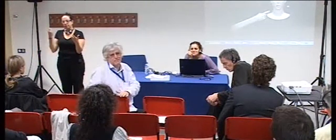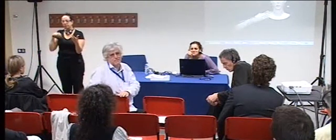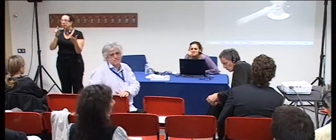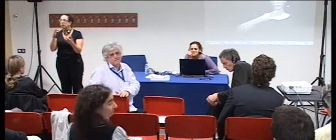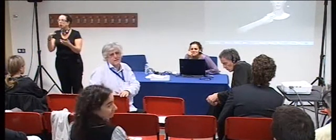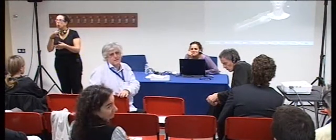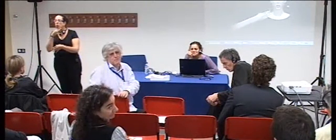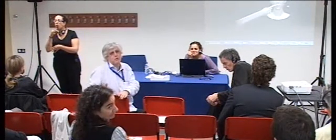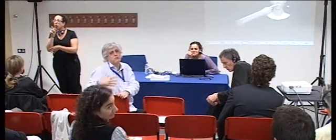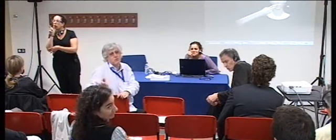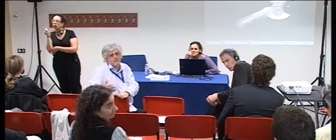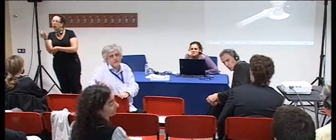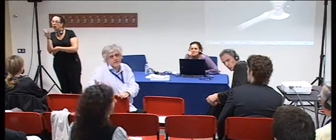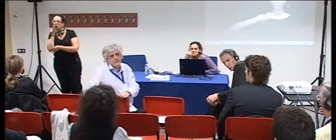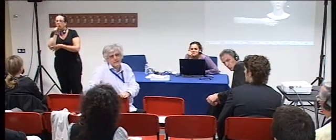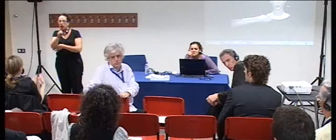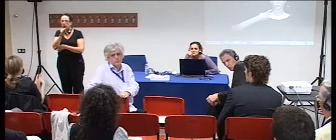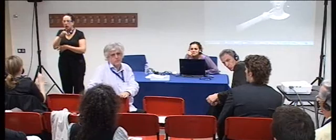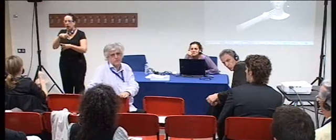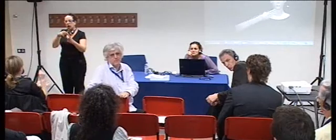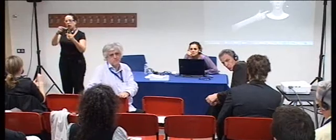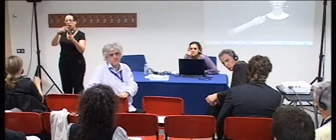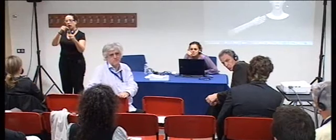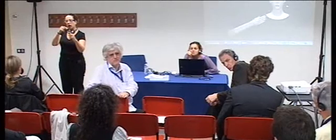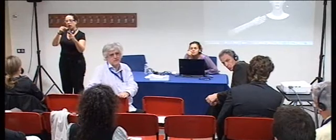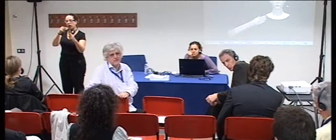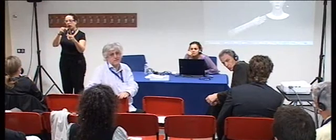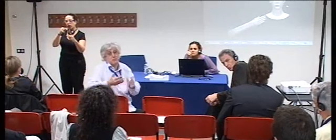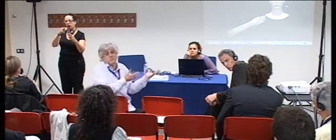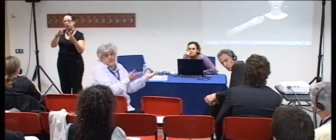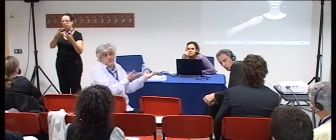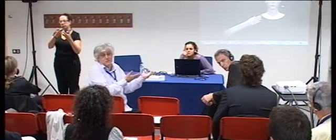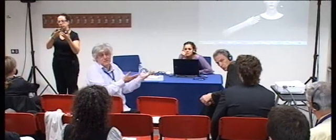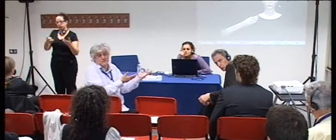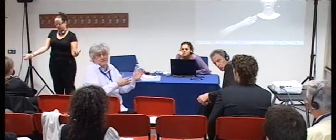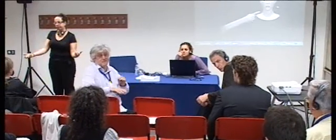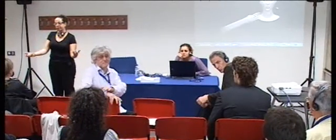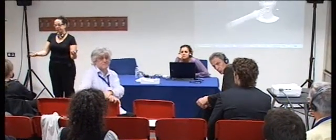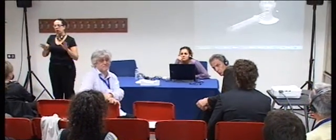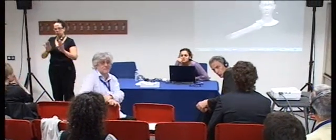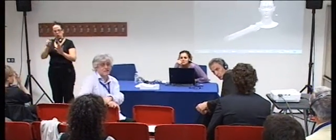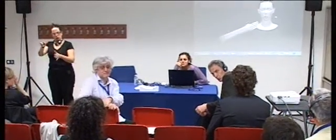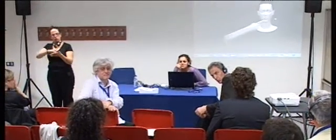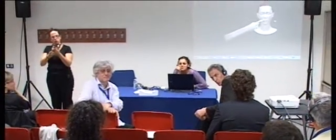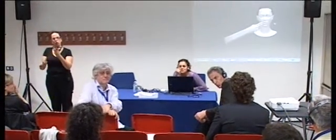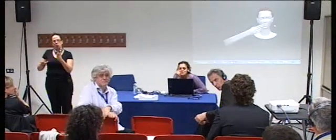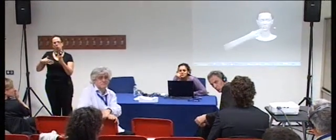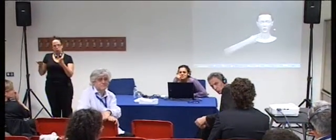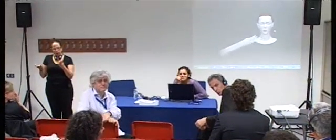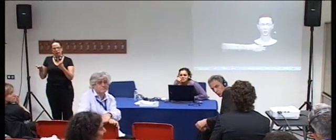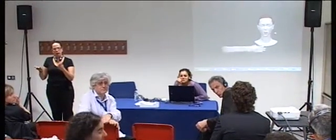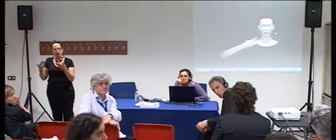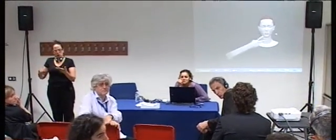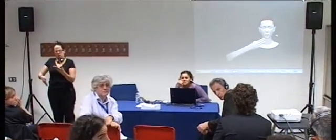of the speech speed, but it is something that has a solution, so they are working on it. We just started.